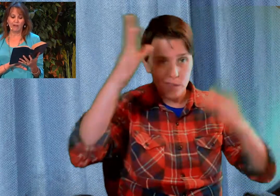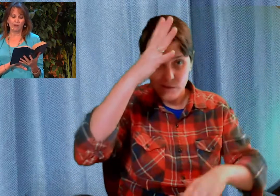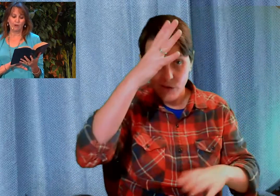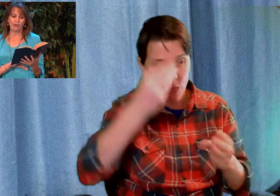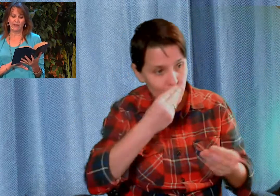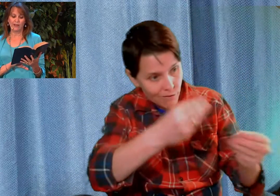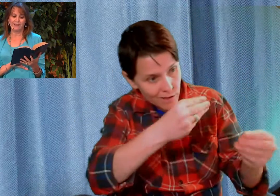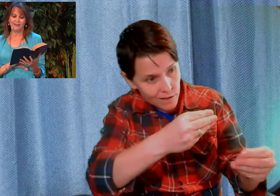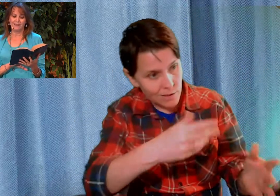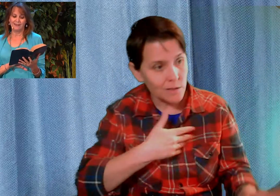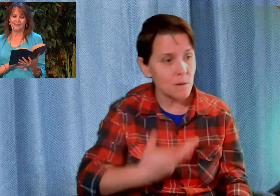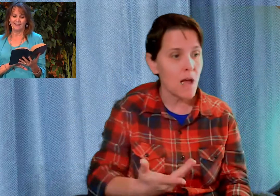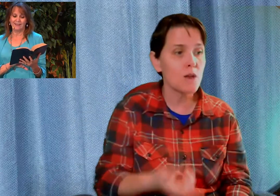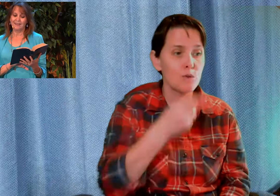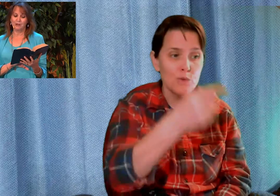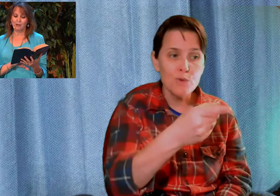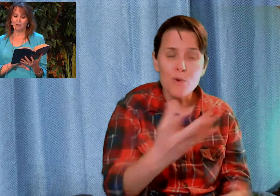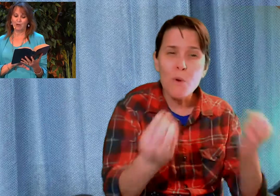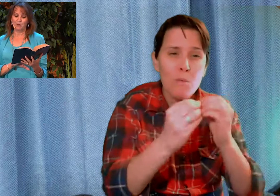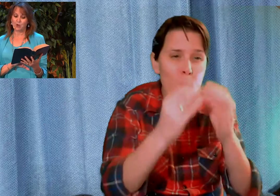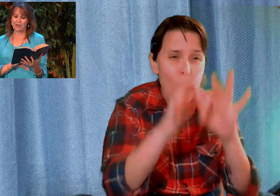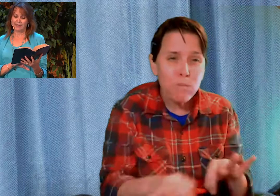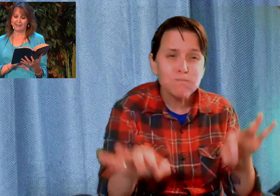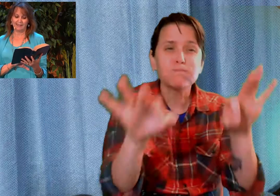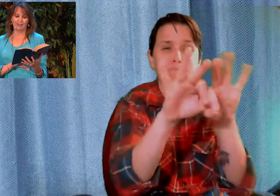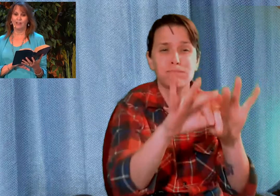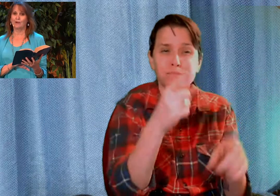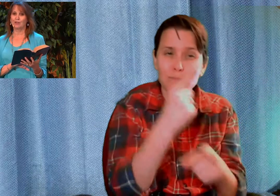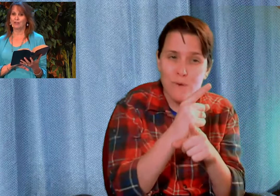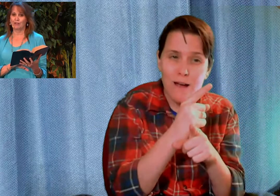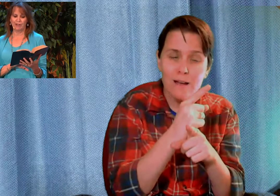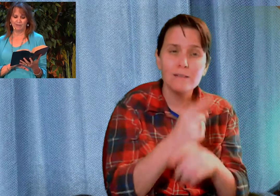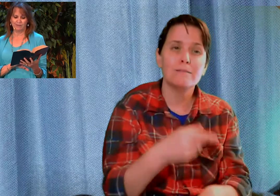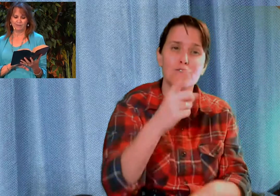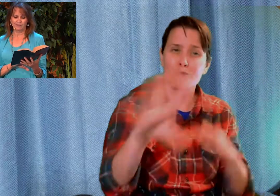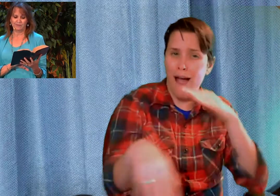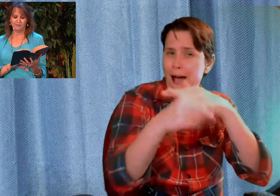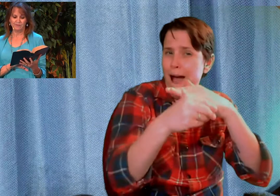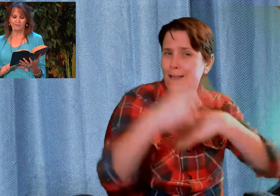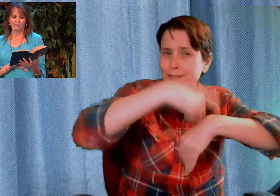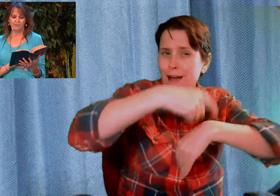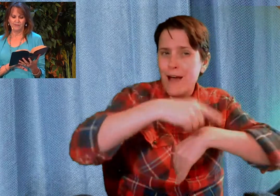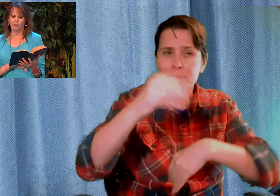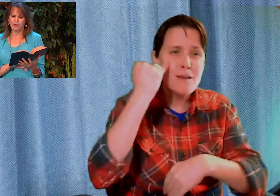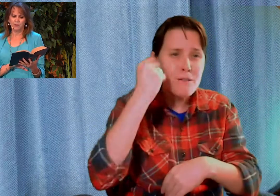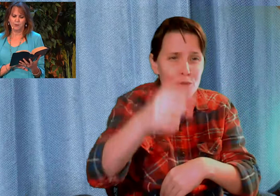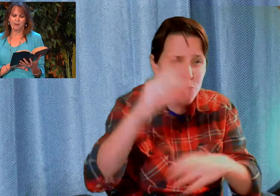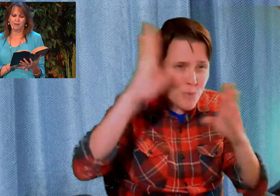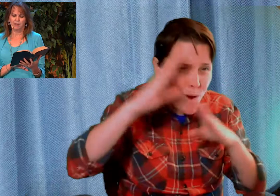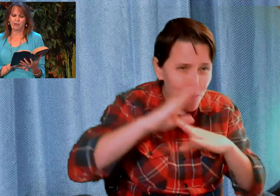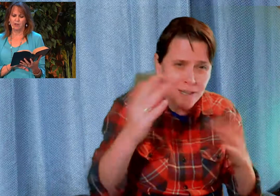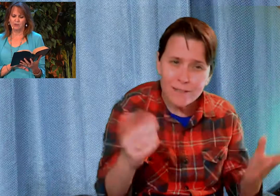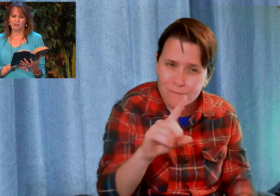more valuable than they? Can any one of you, by worrying, add a single hour to your life? And why do you